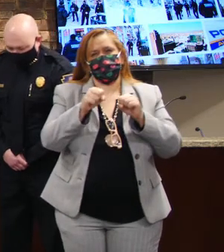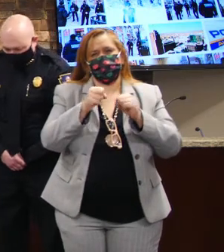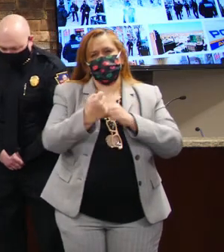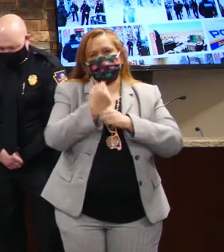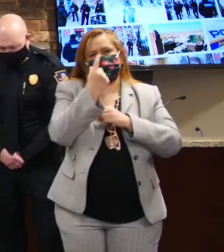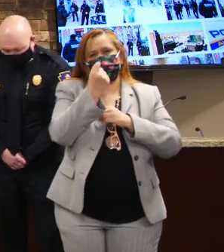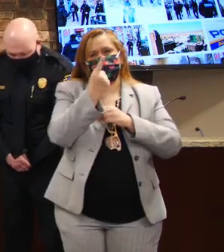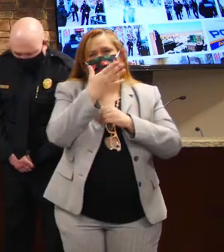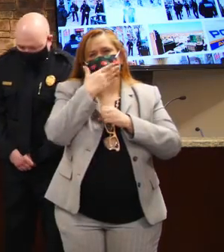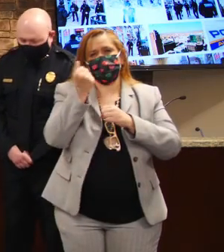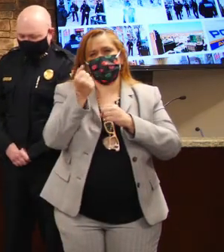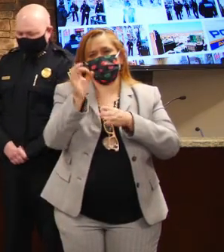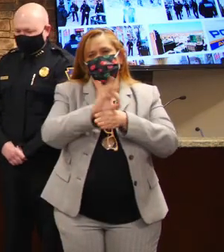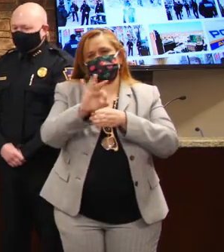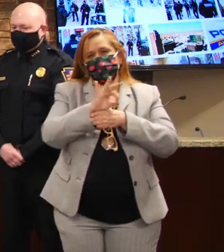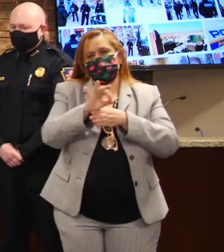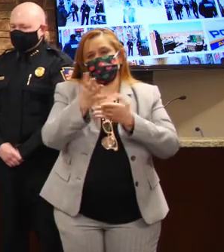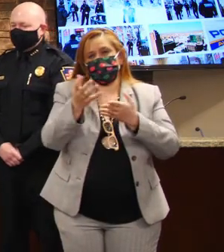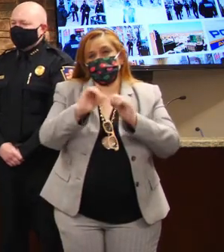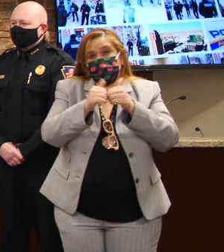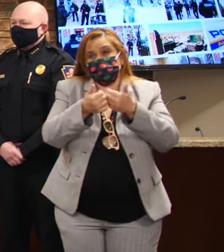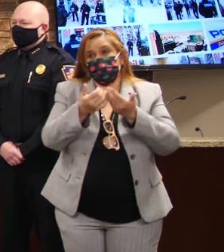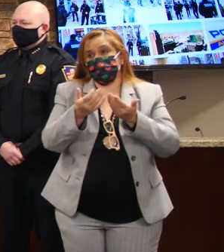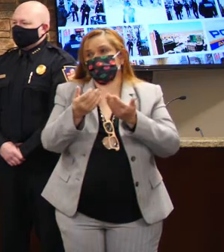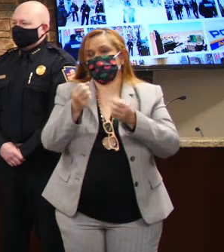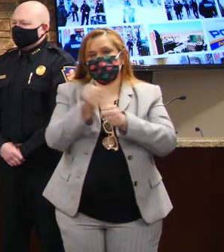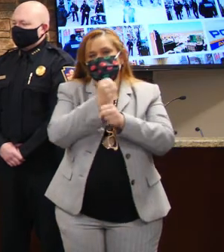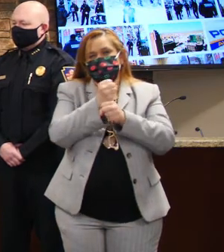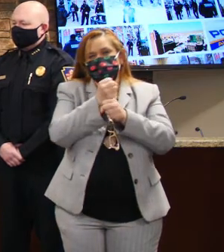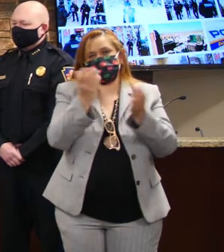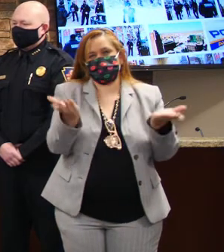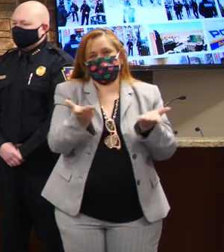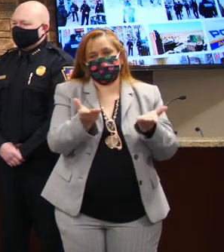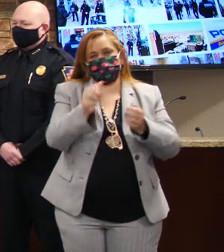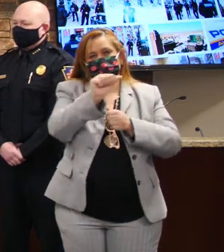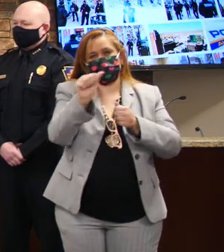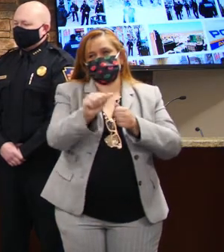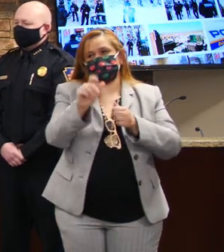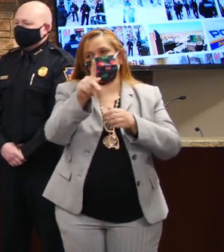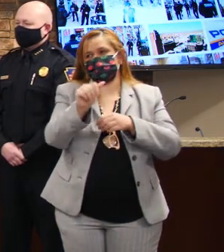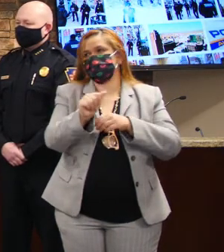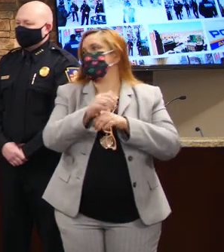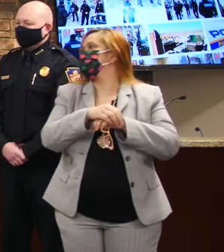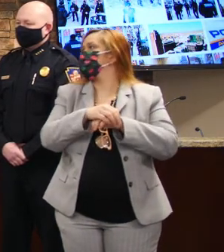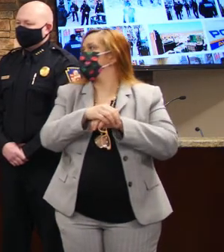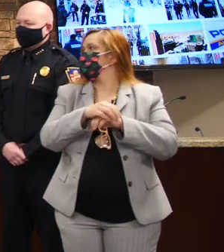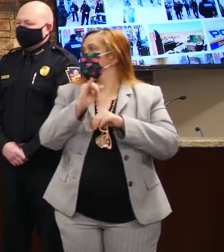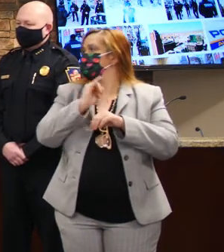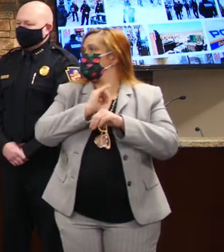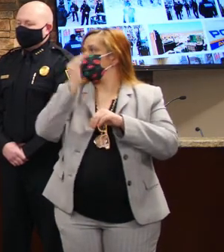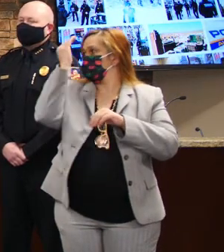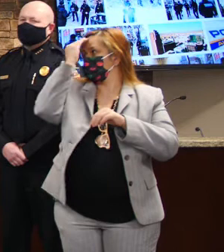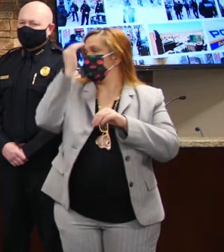application process that is going to be talked about shortly, you're going to have the ability to say what you want to learn about, what topics you would like